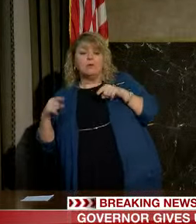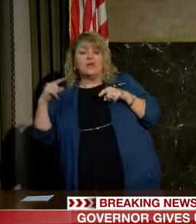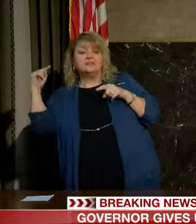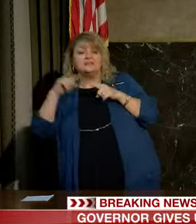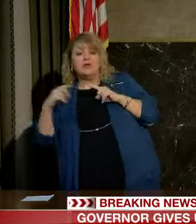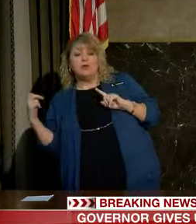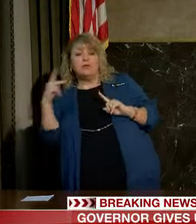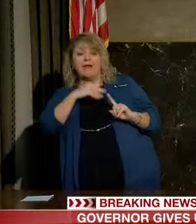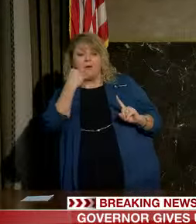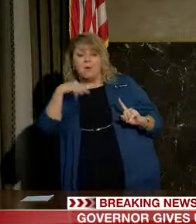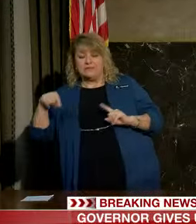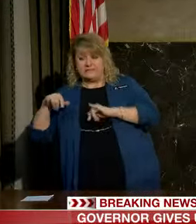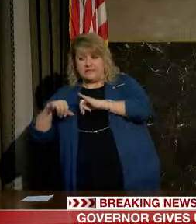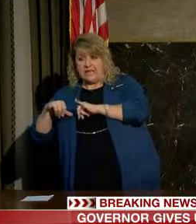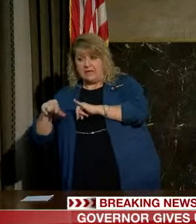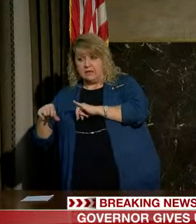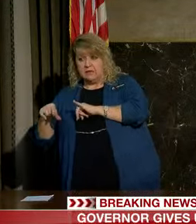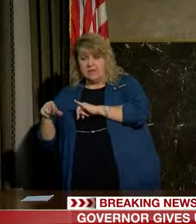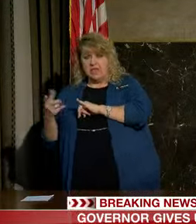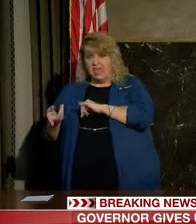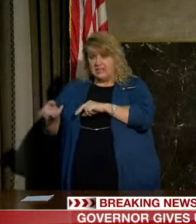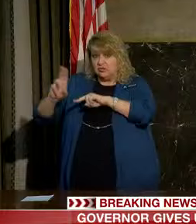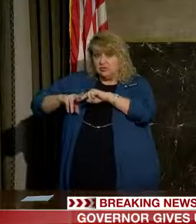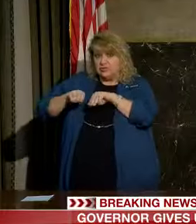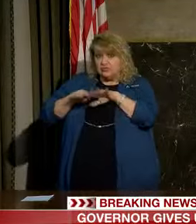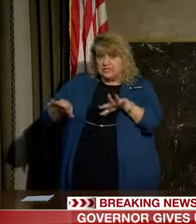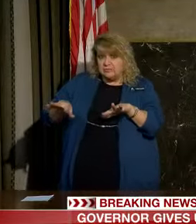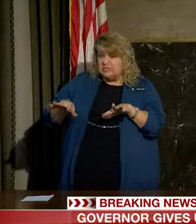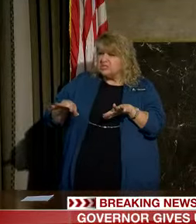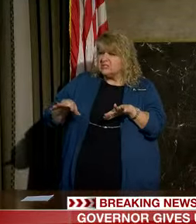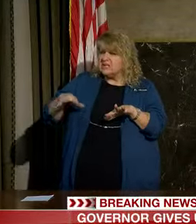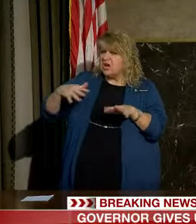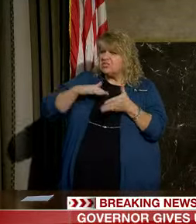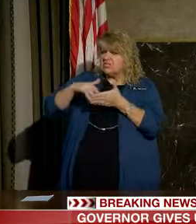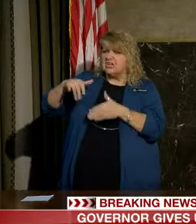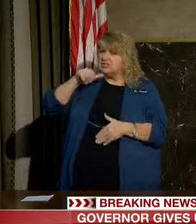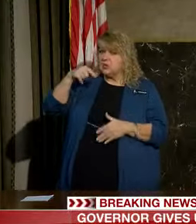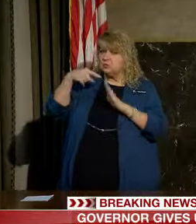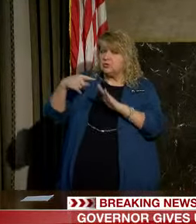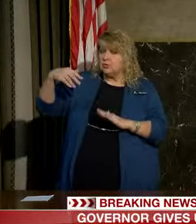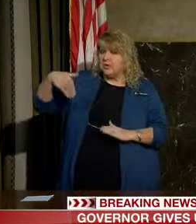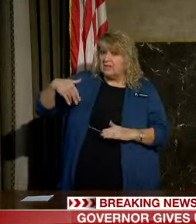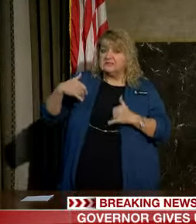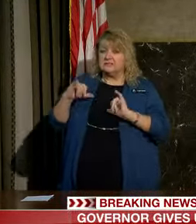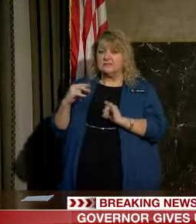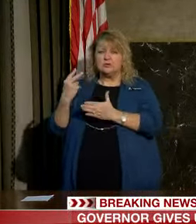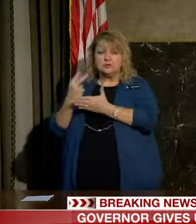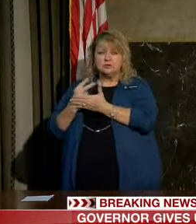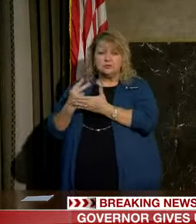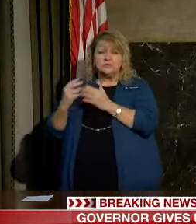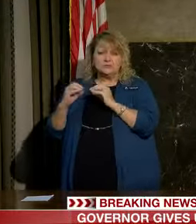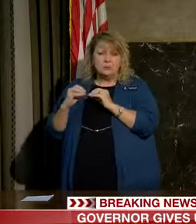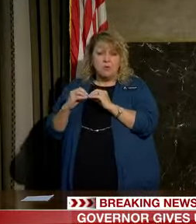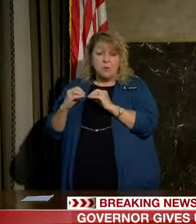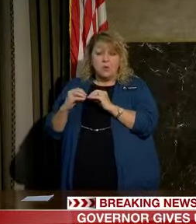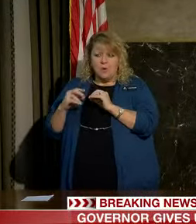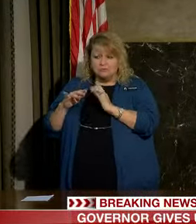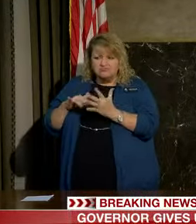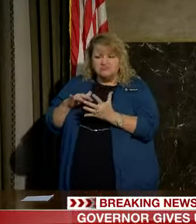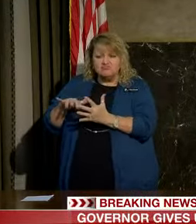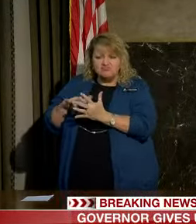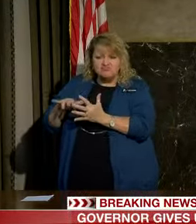confident about that. All that to say, we remain at risk or liability for that. again, very, very encouraged that our numbers are going